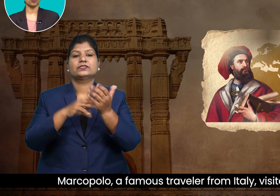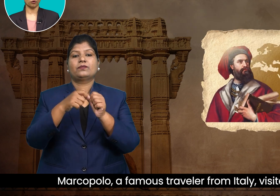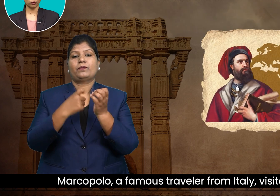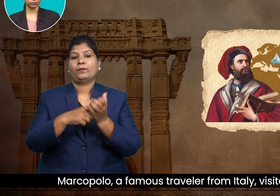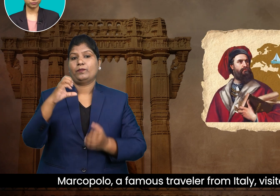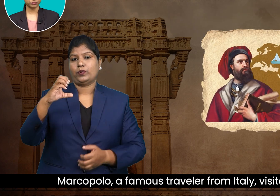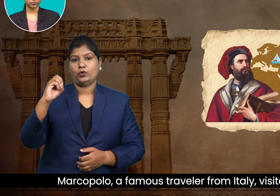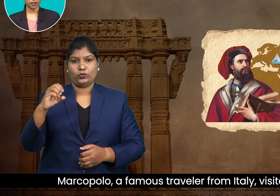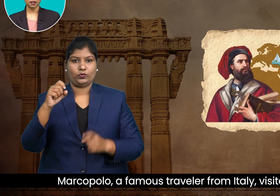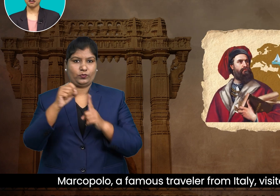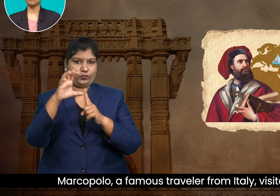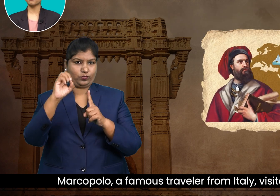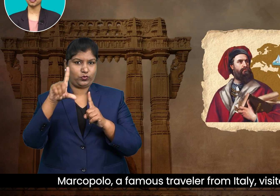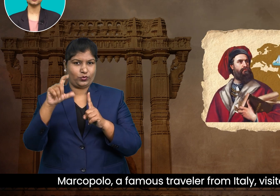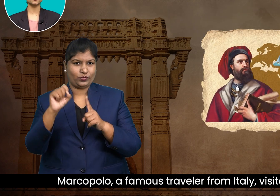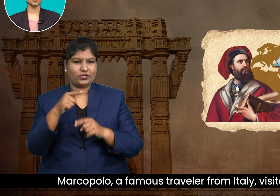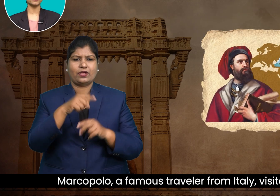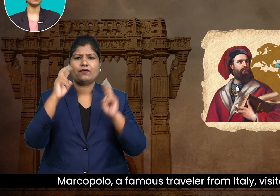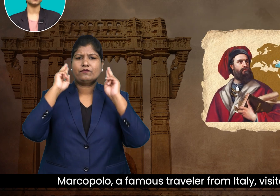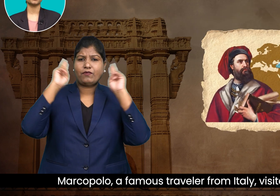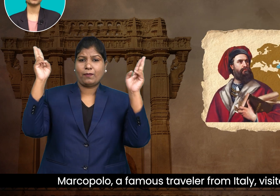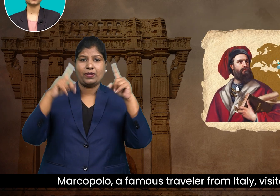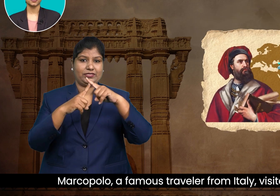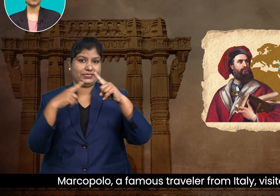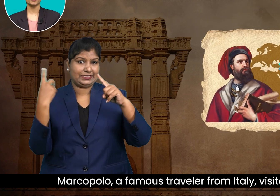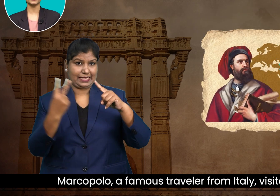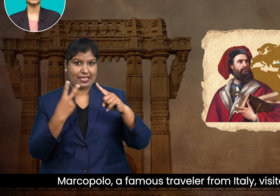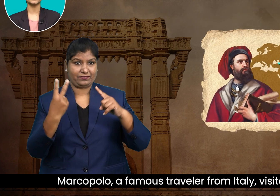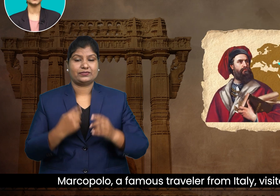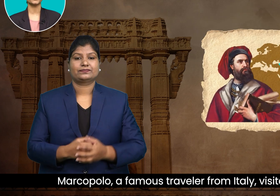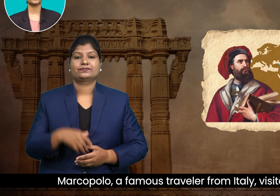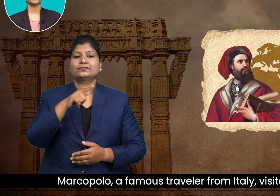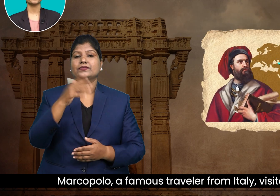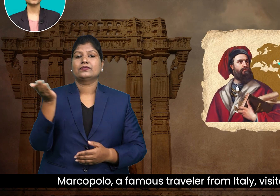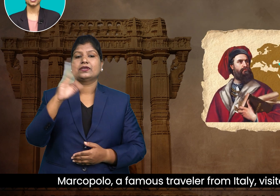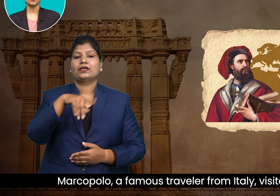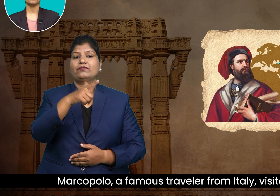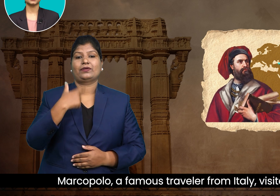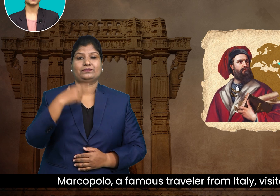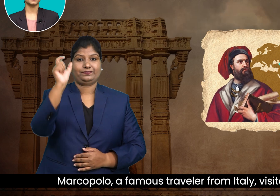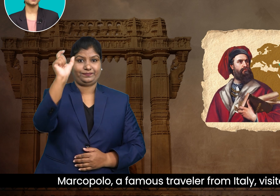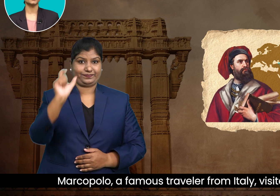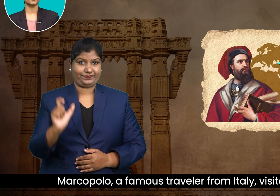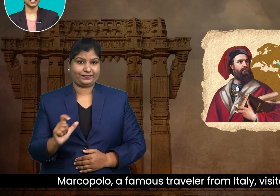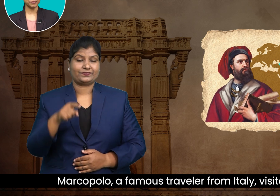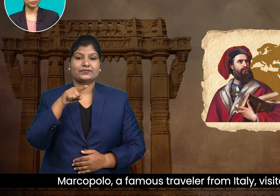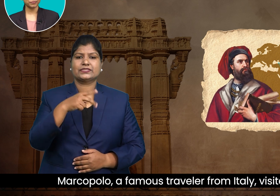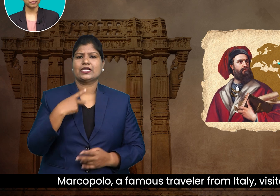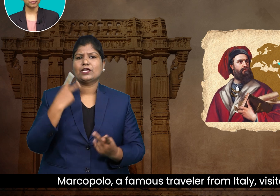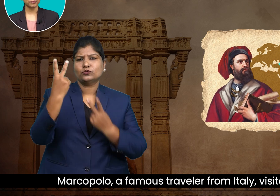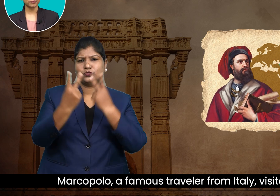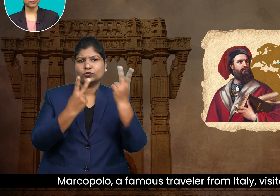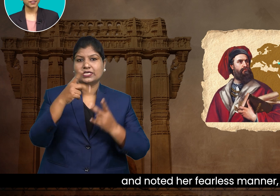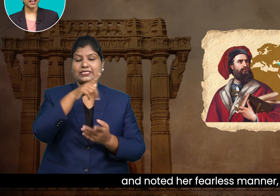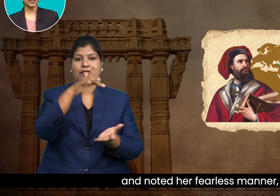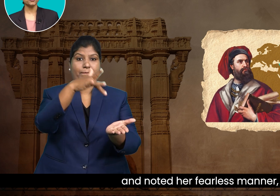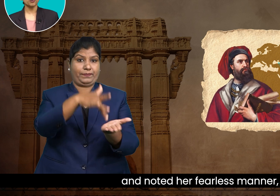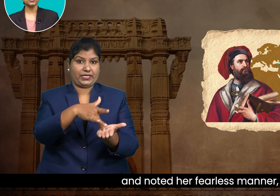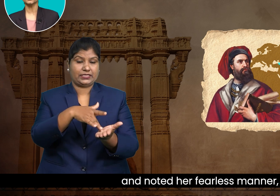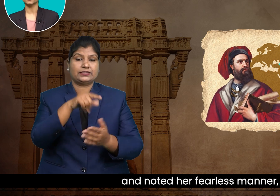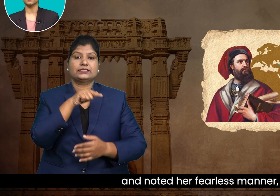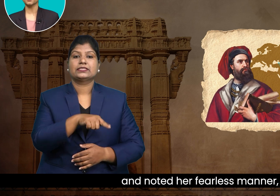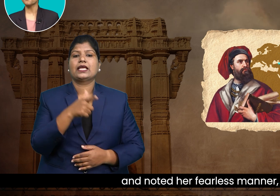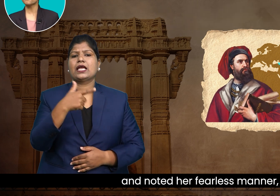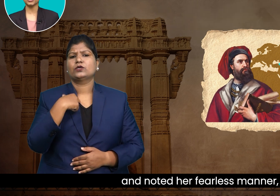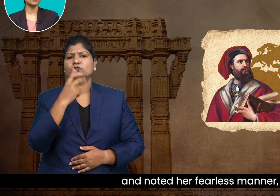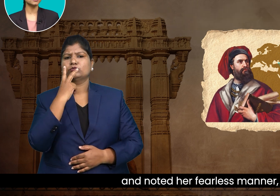Marco Polo, a famous traveler from Italy, visited her realm and